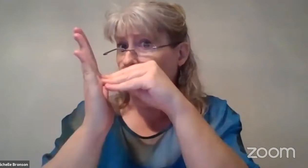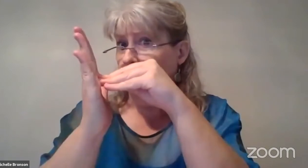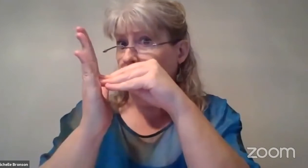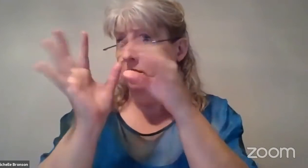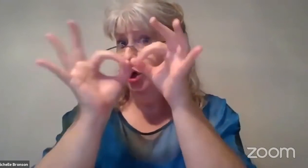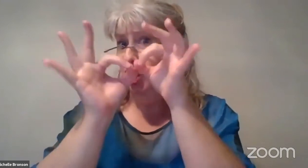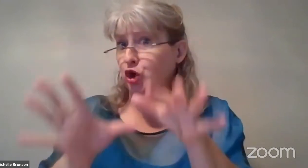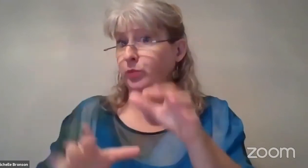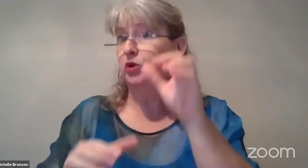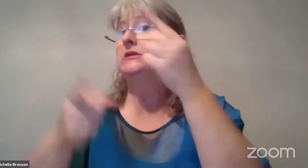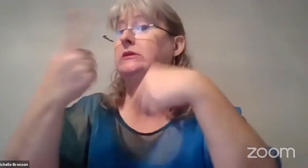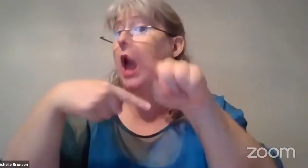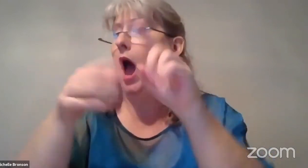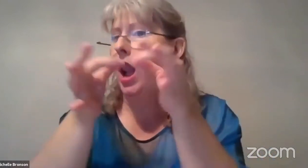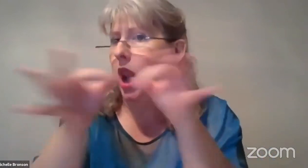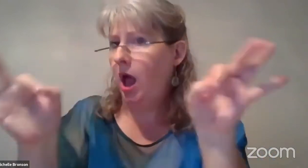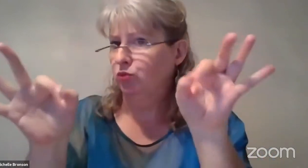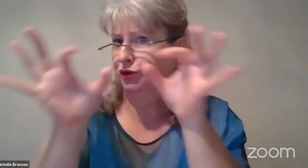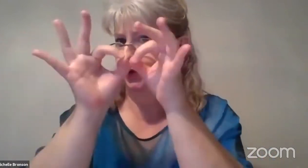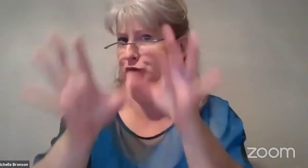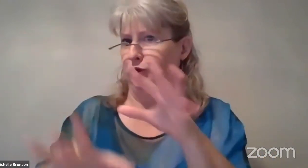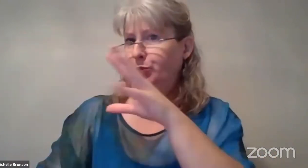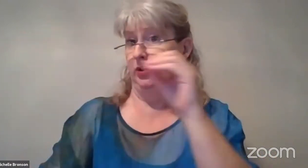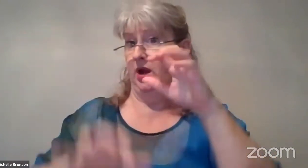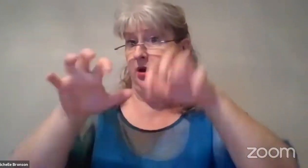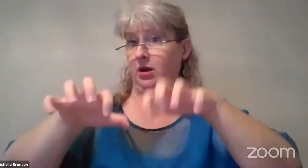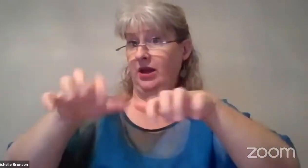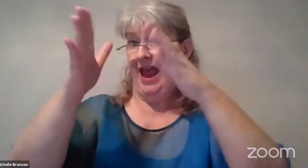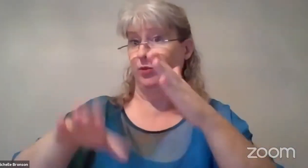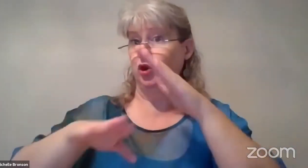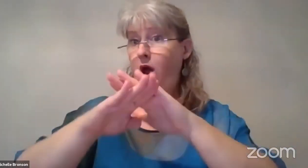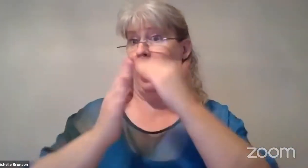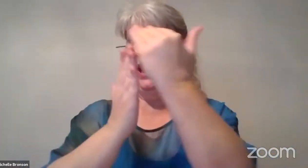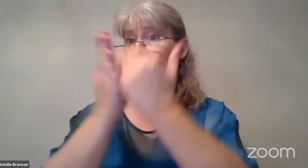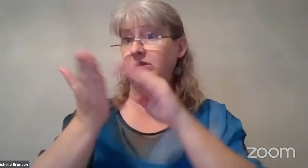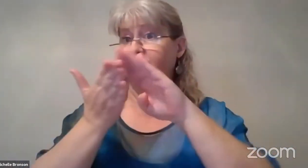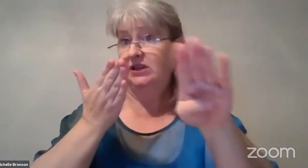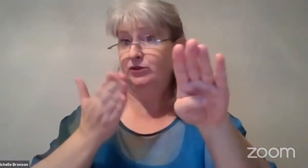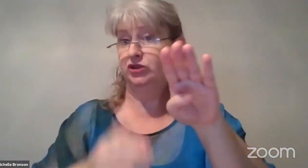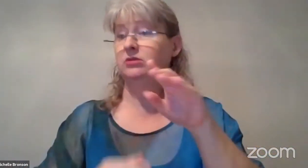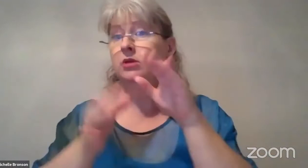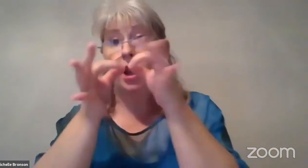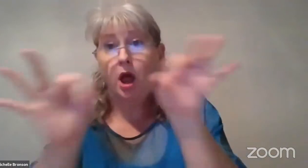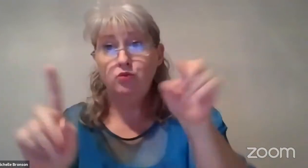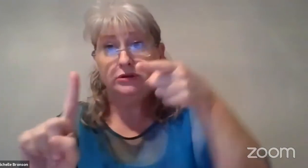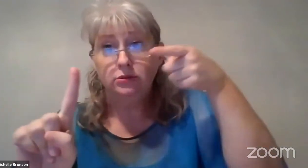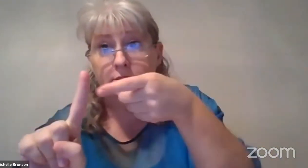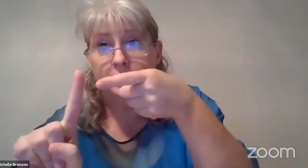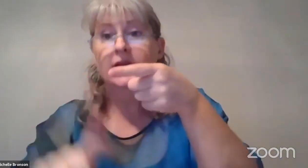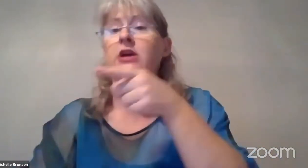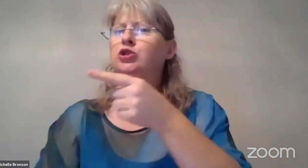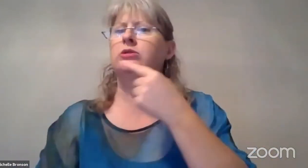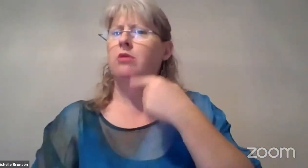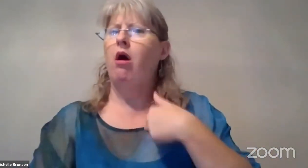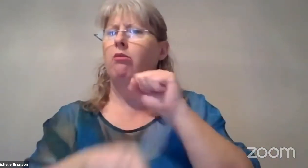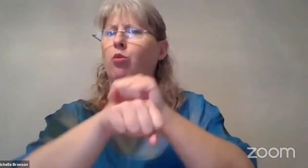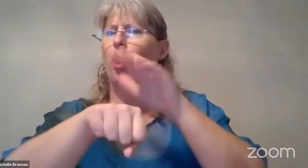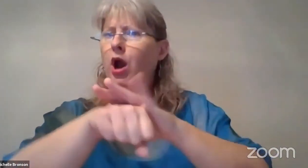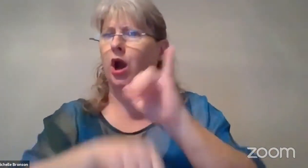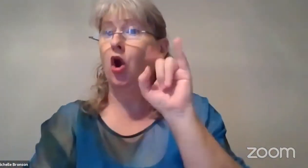or not she had included sign language interpreters and real-time captionists on the list of exemptions.